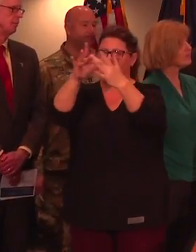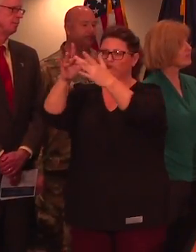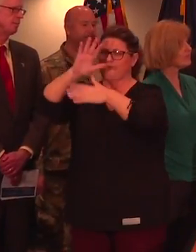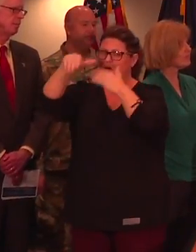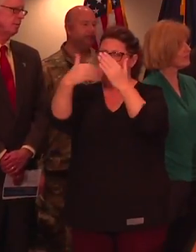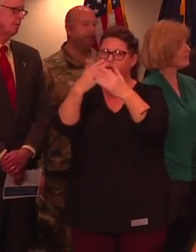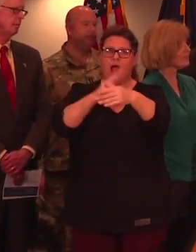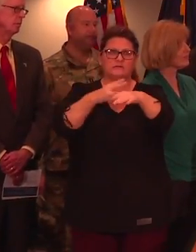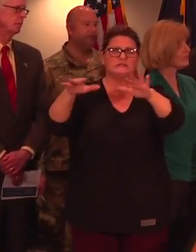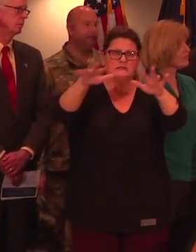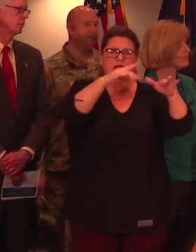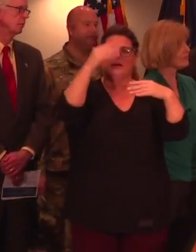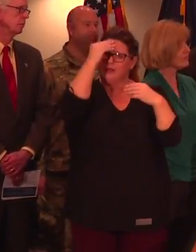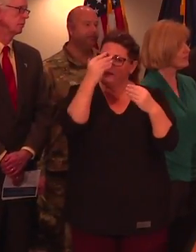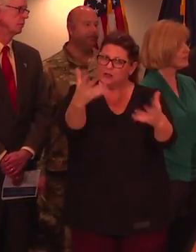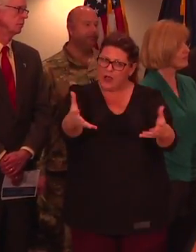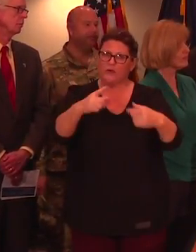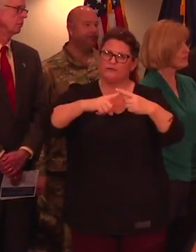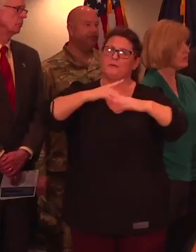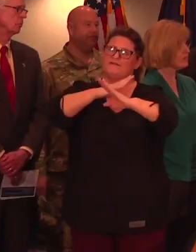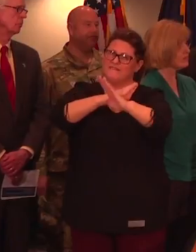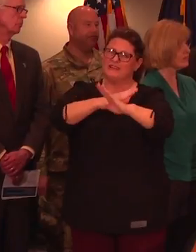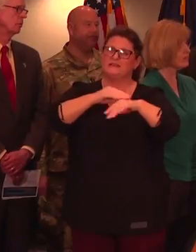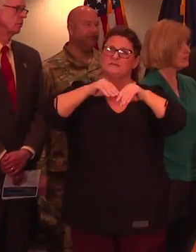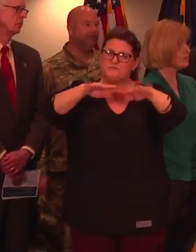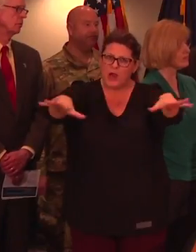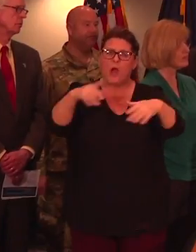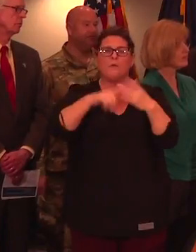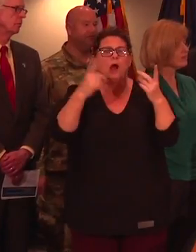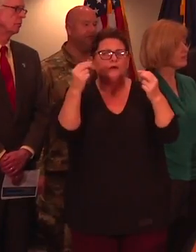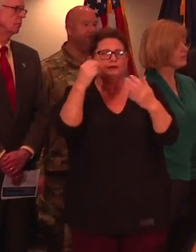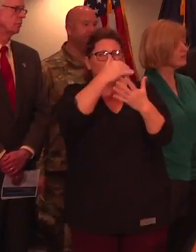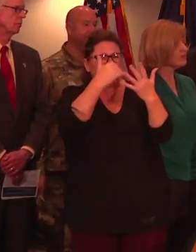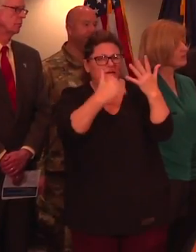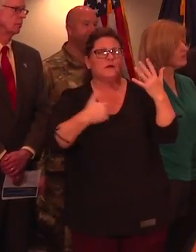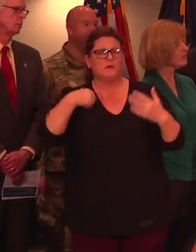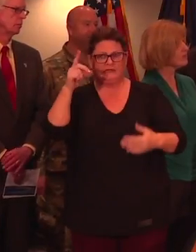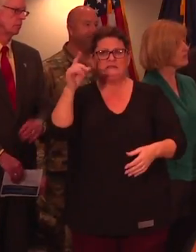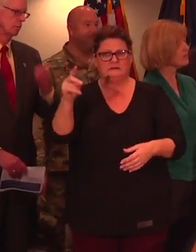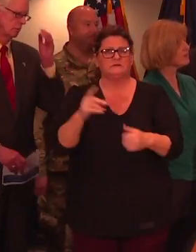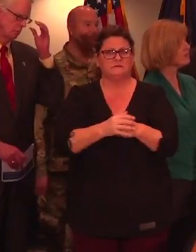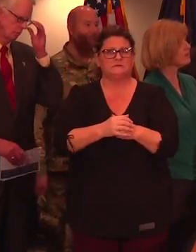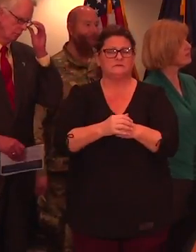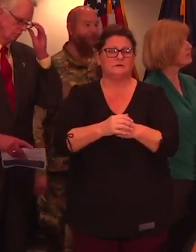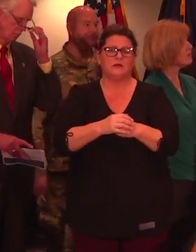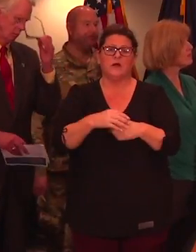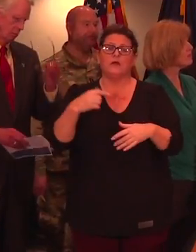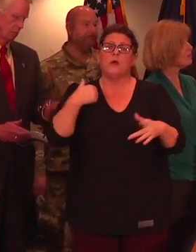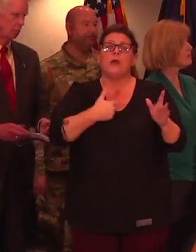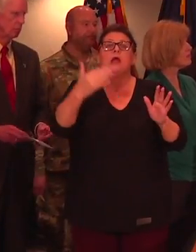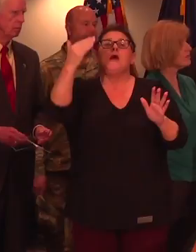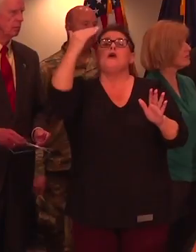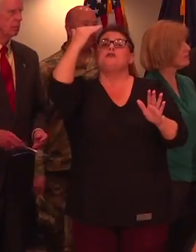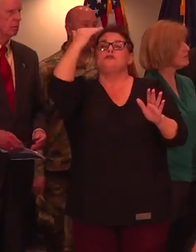providing guidance about infection control measures to prevent possible spread. While we have been expecting a day in which we would have to